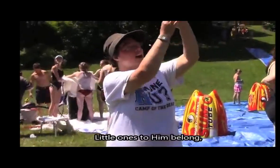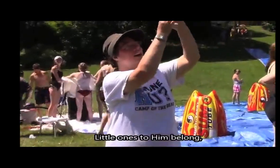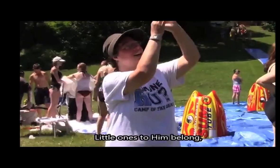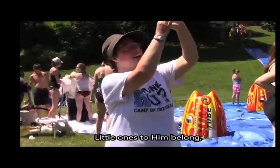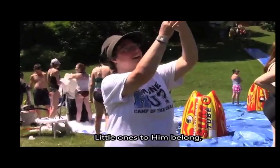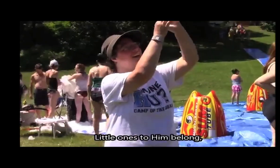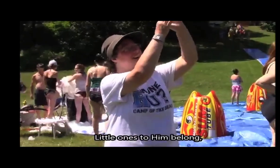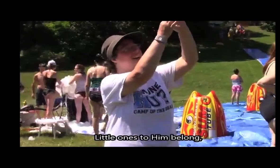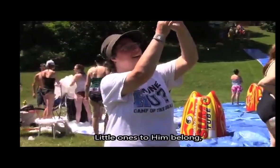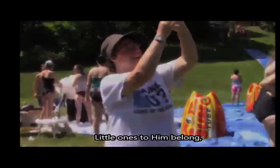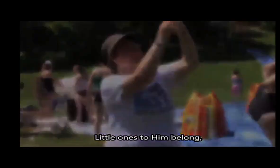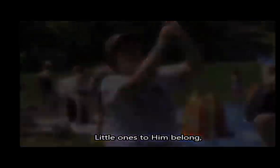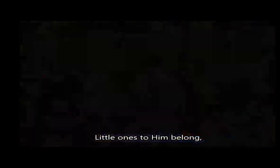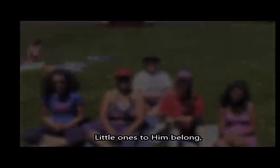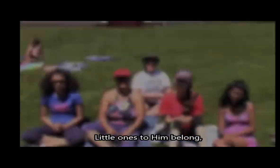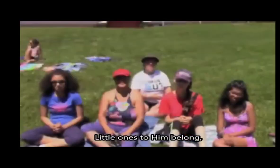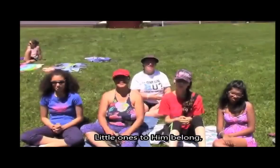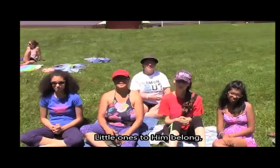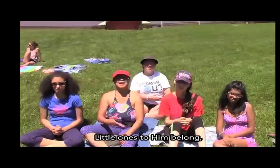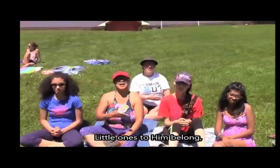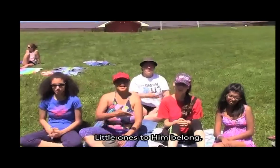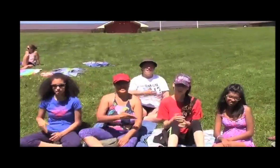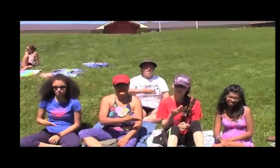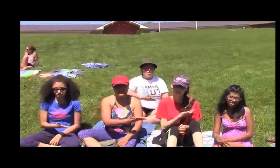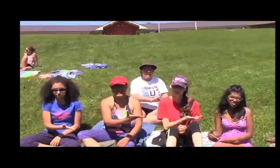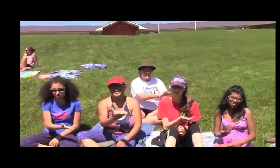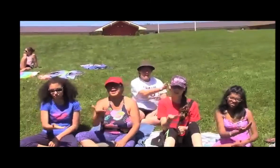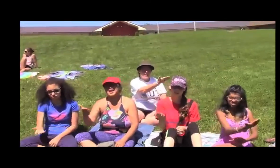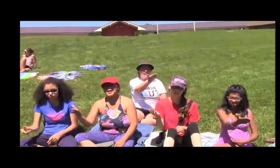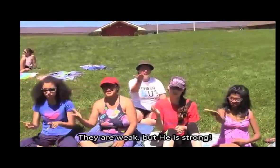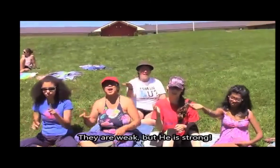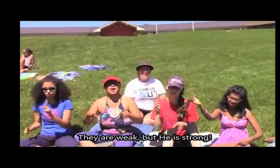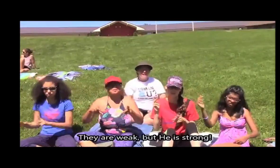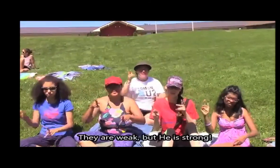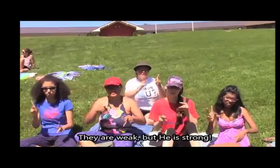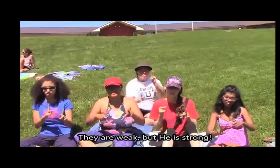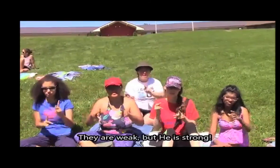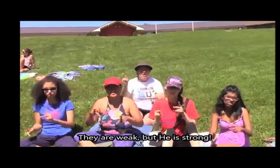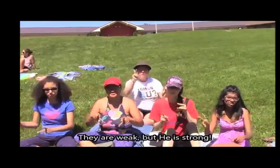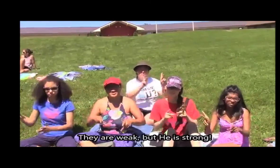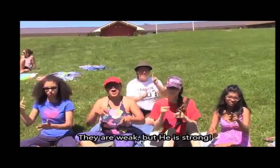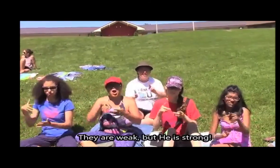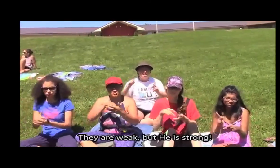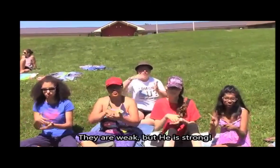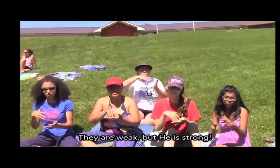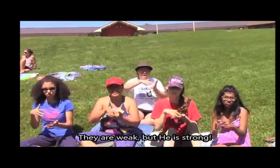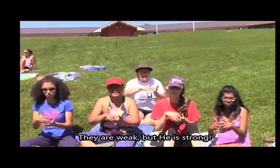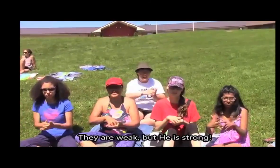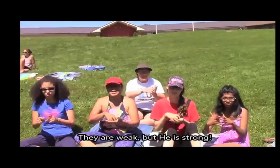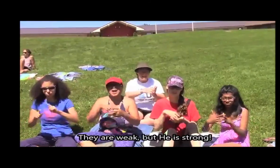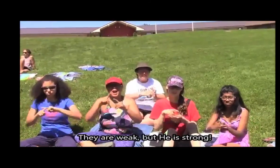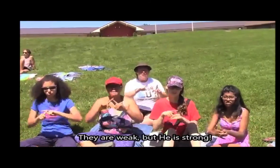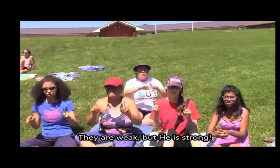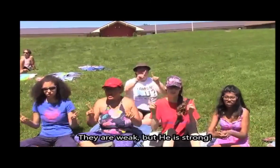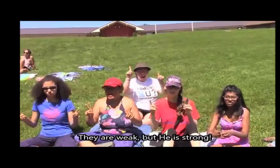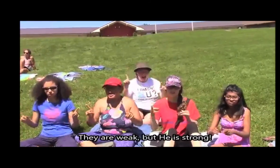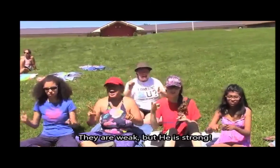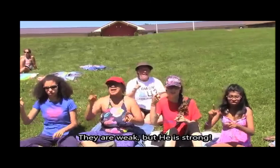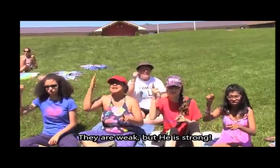Yes, Jesus loves me. This I know. When I say yes, Jesus loves me.